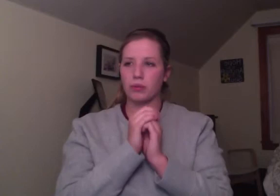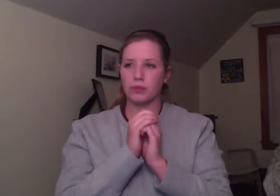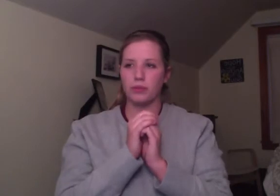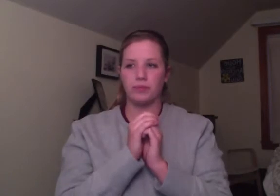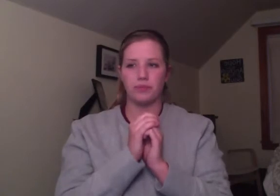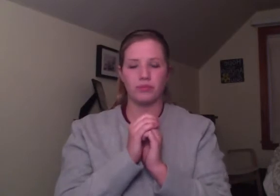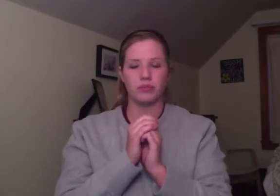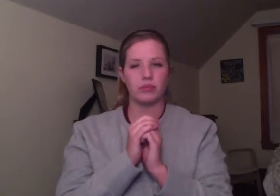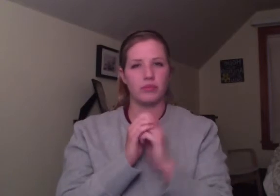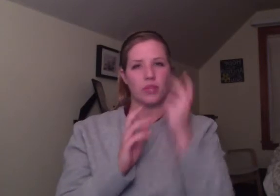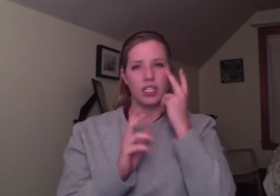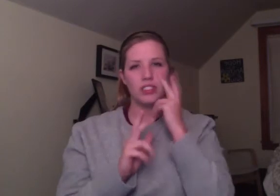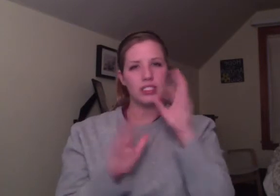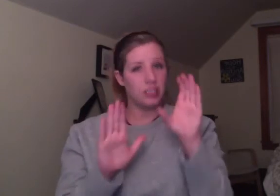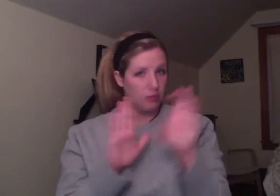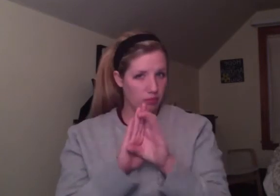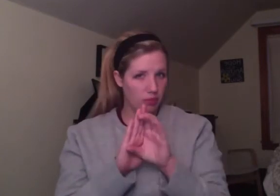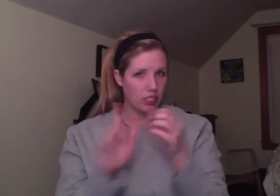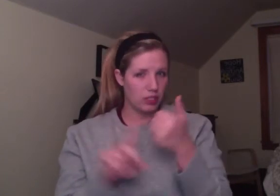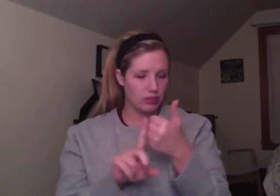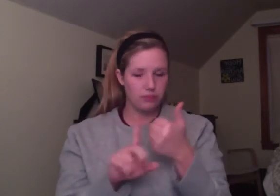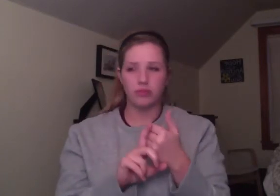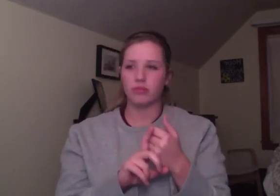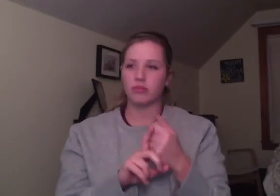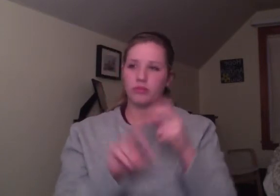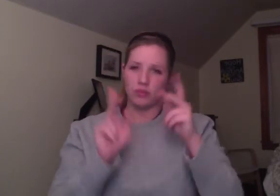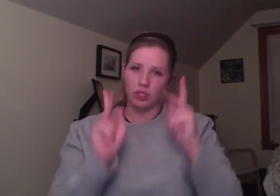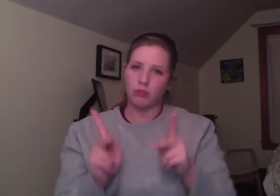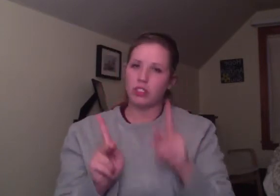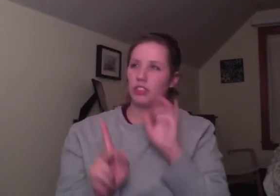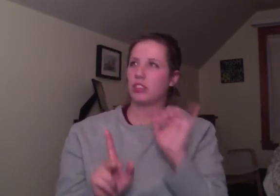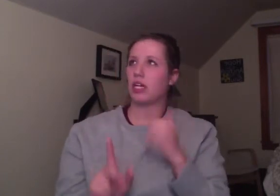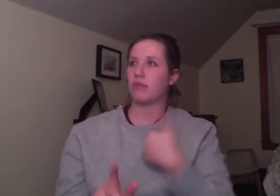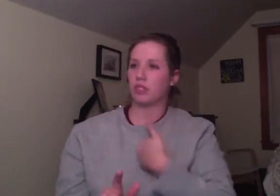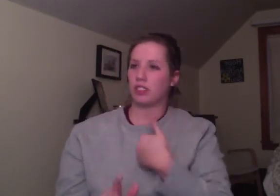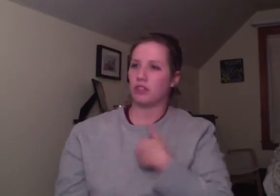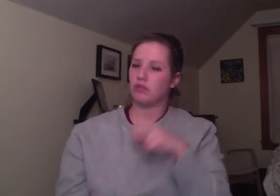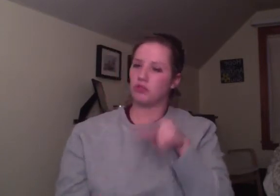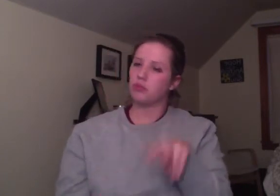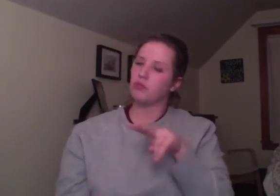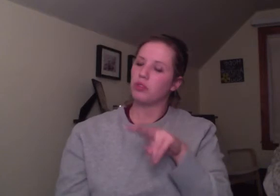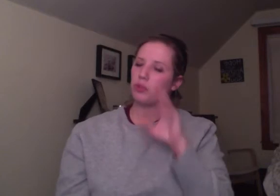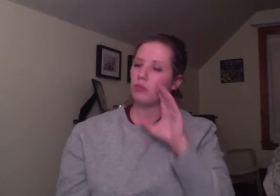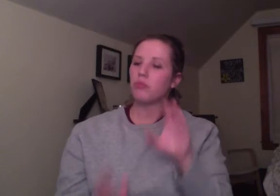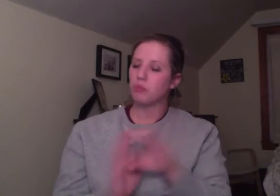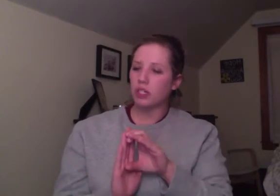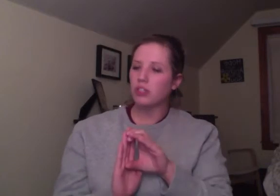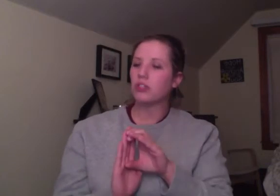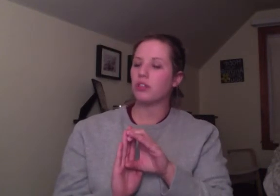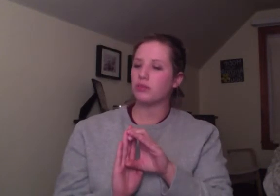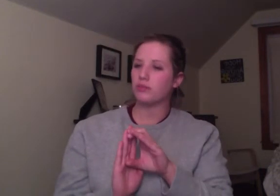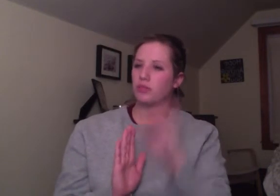and either that person will be a person like myself who will see a photograph and see this beautiful image